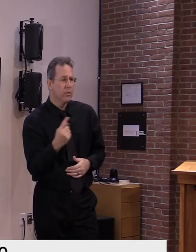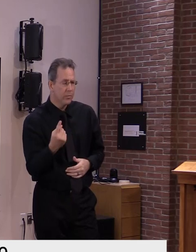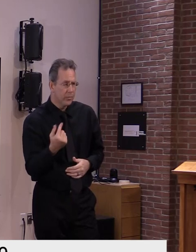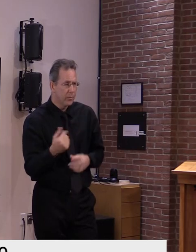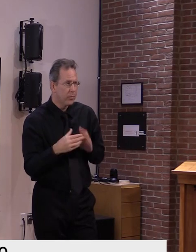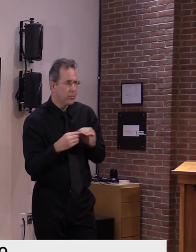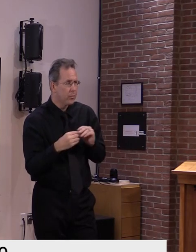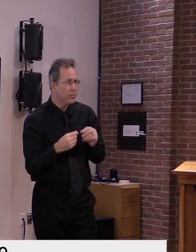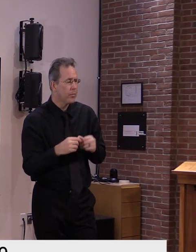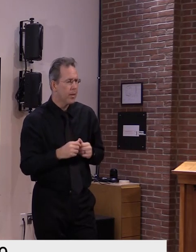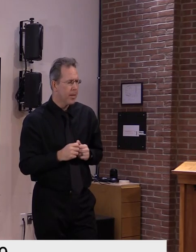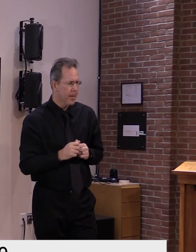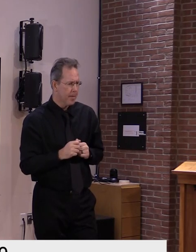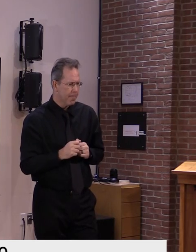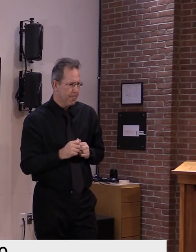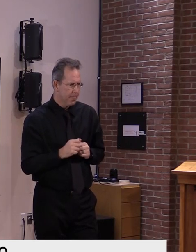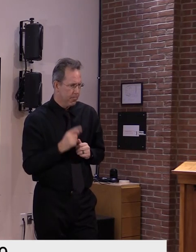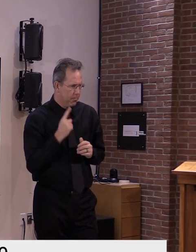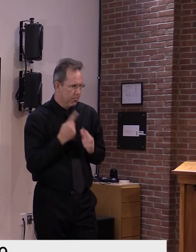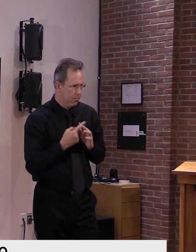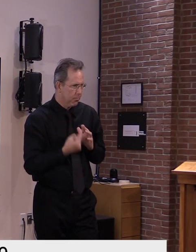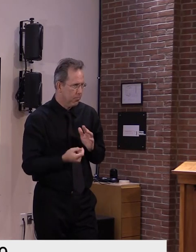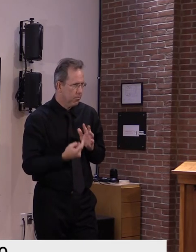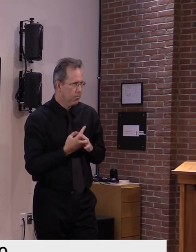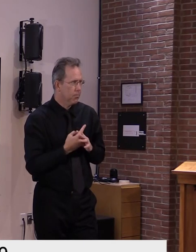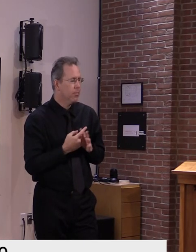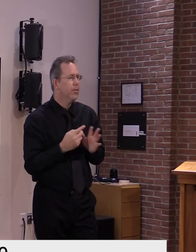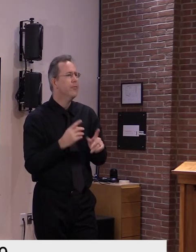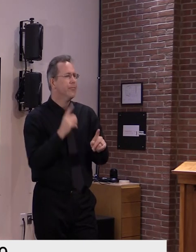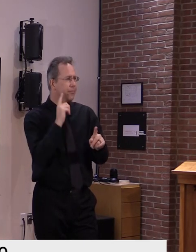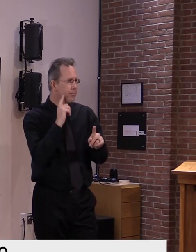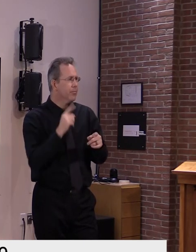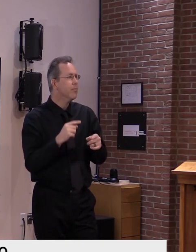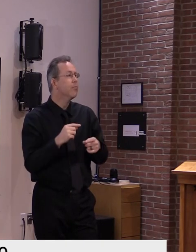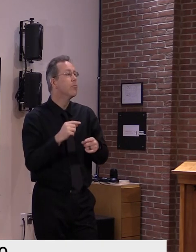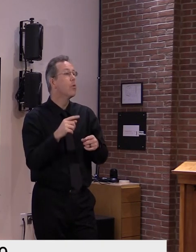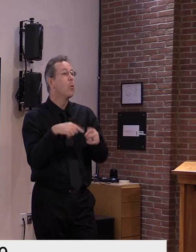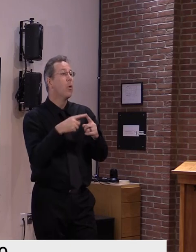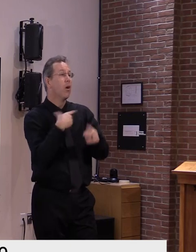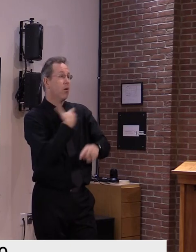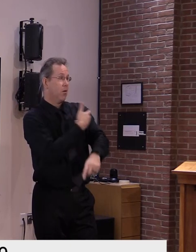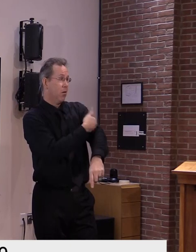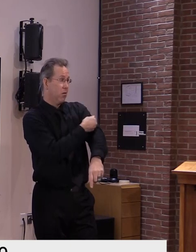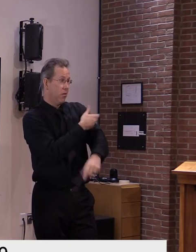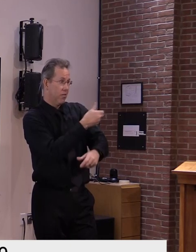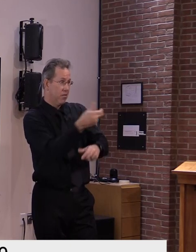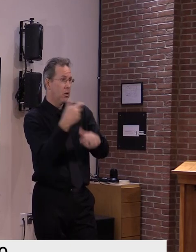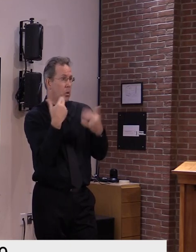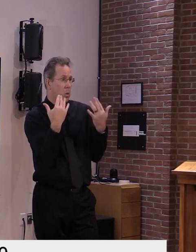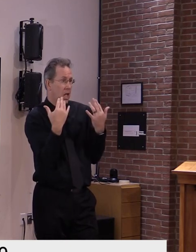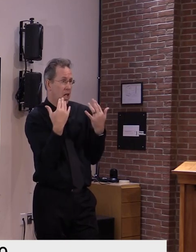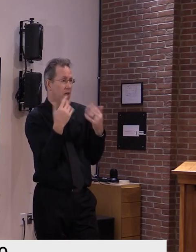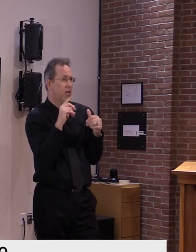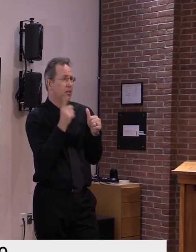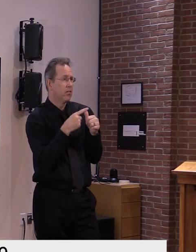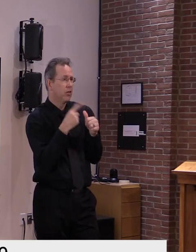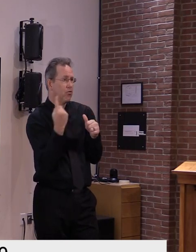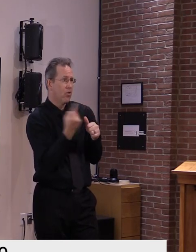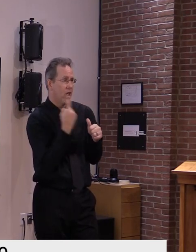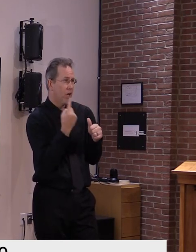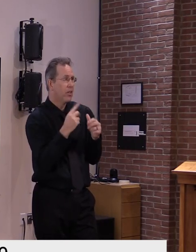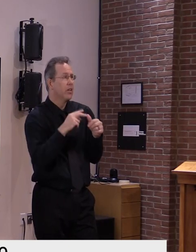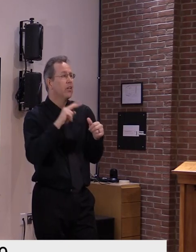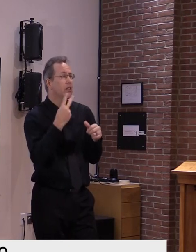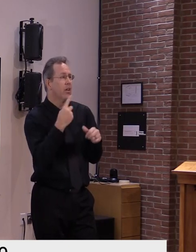The first dose, the interval between the first dose and the second dose is going to vary by the vaccine. It